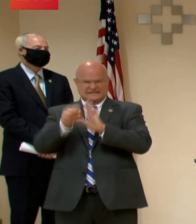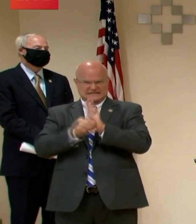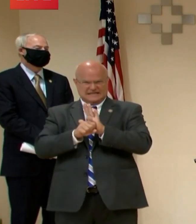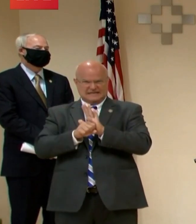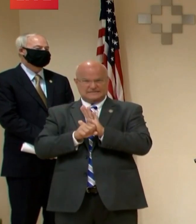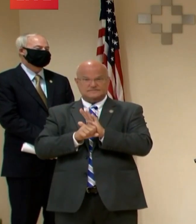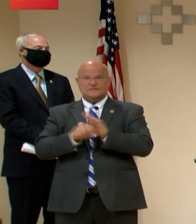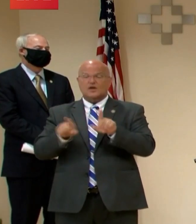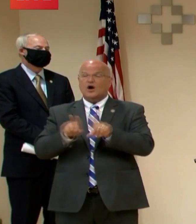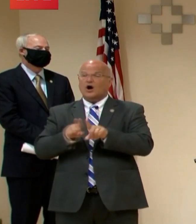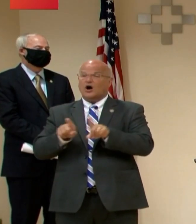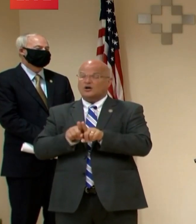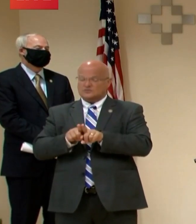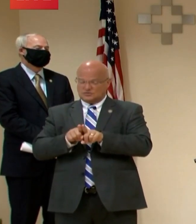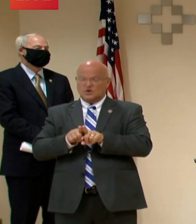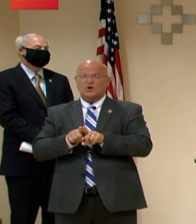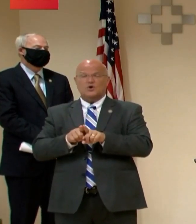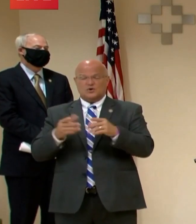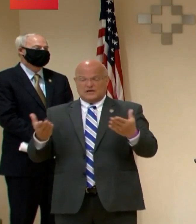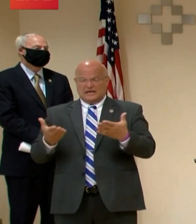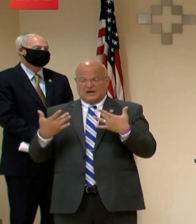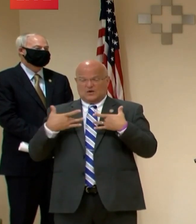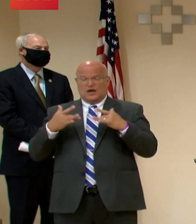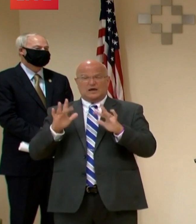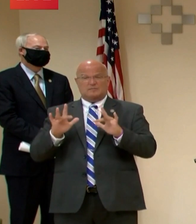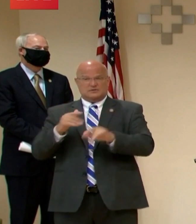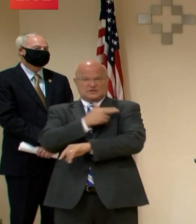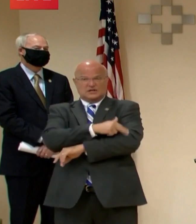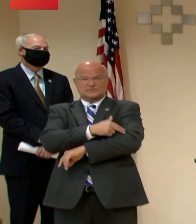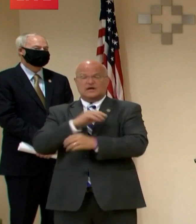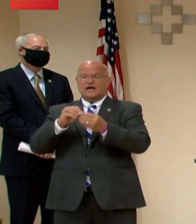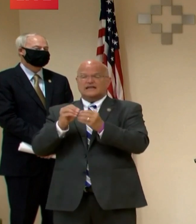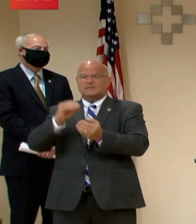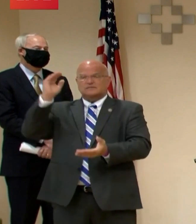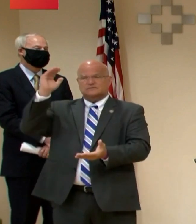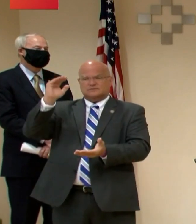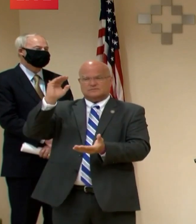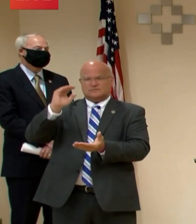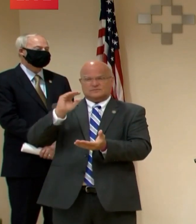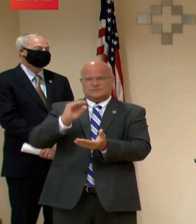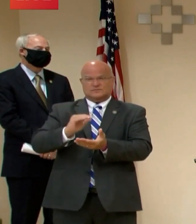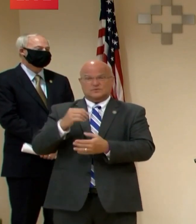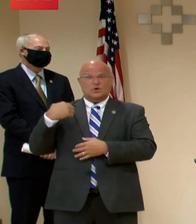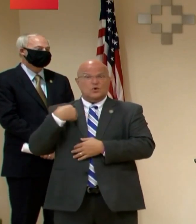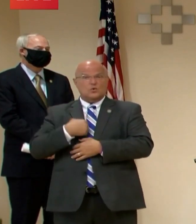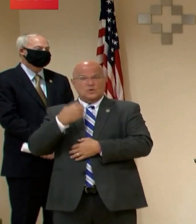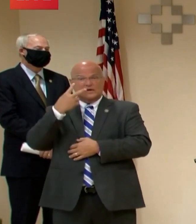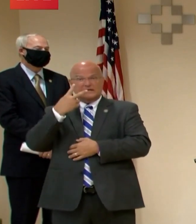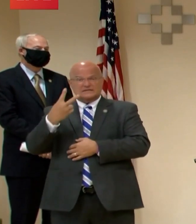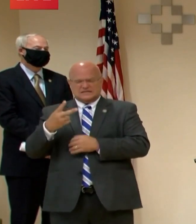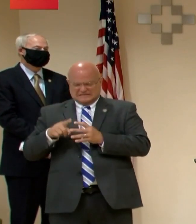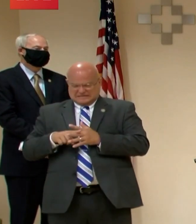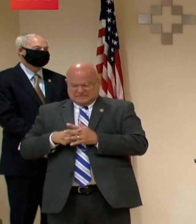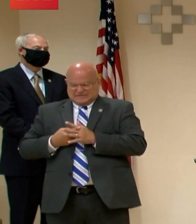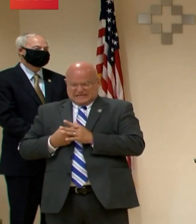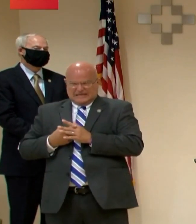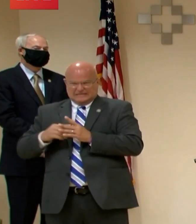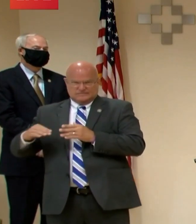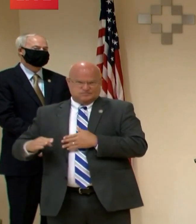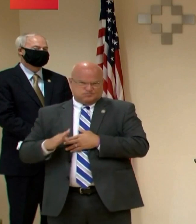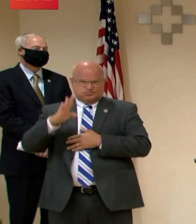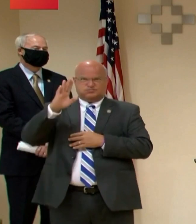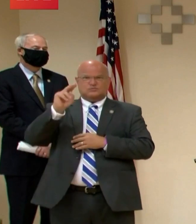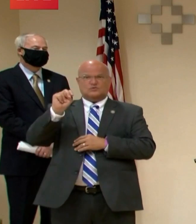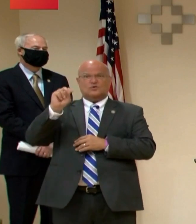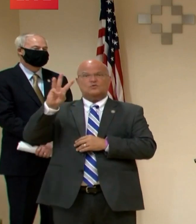Also, we're encouraged at Mercy to start to see our numbers come down. We saw the early stages of the COVID surge here in